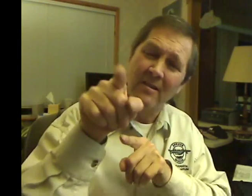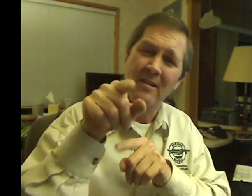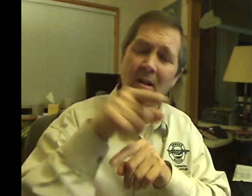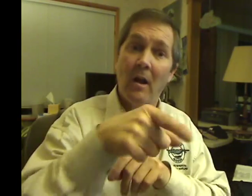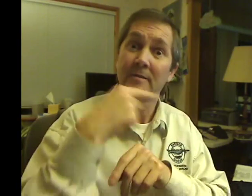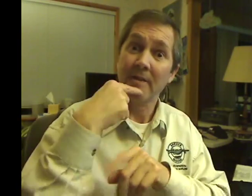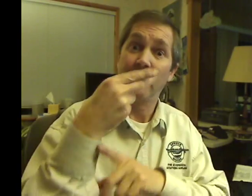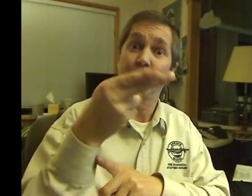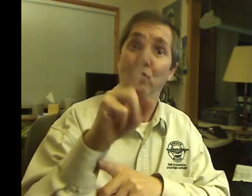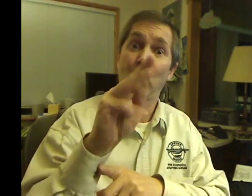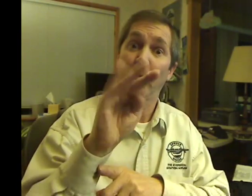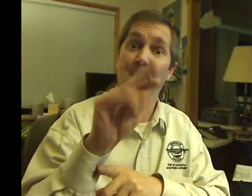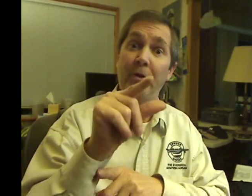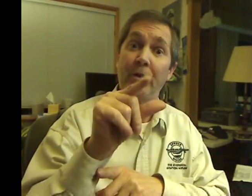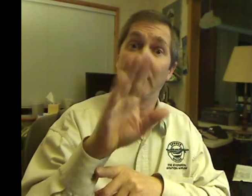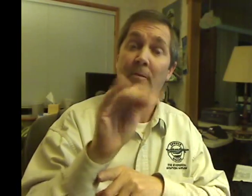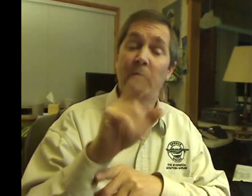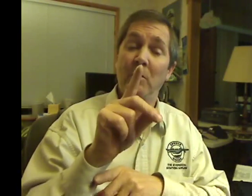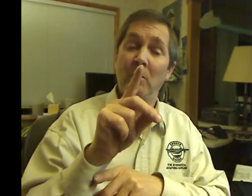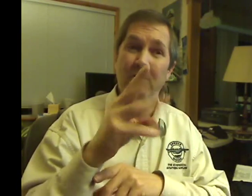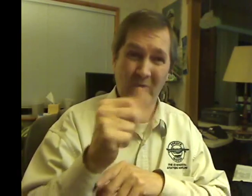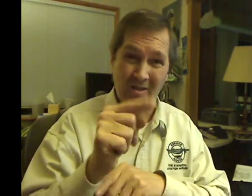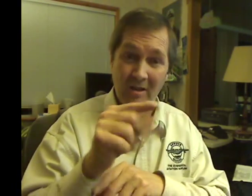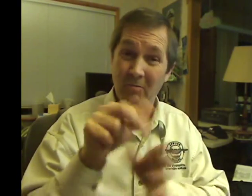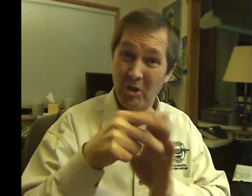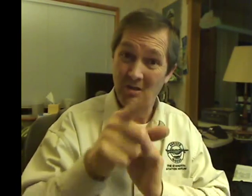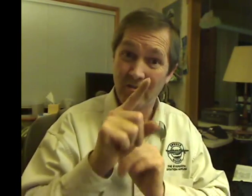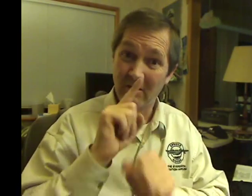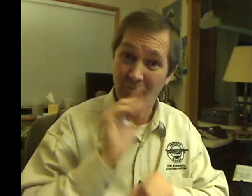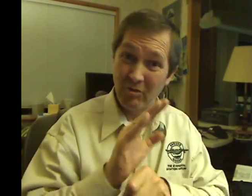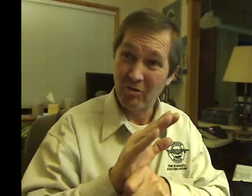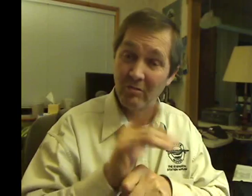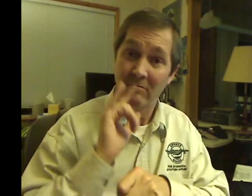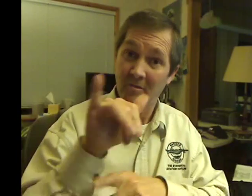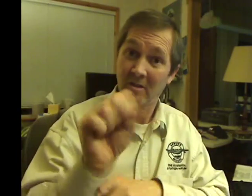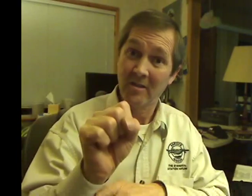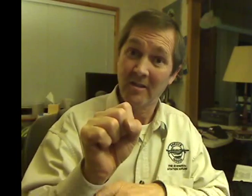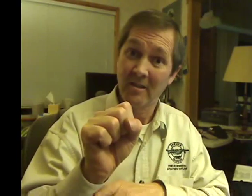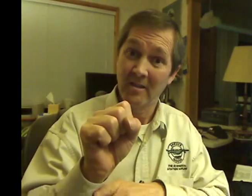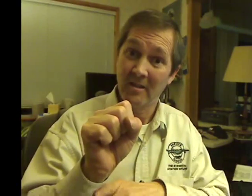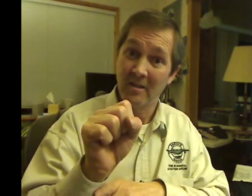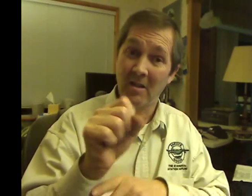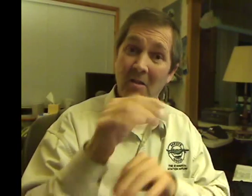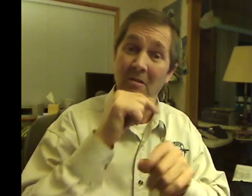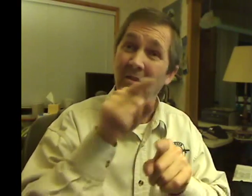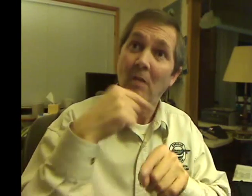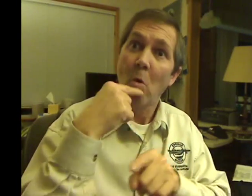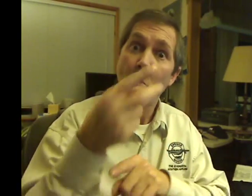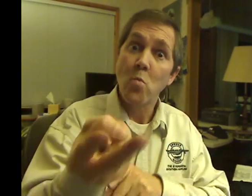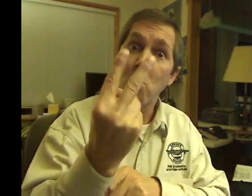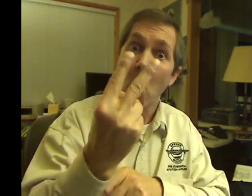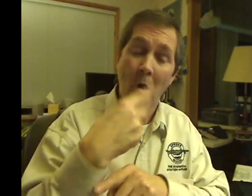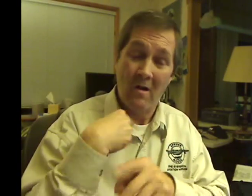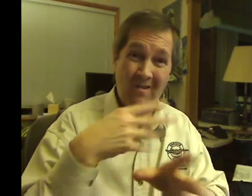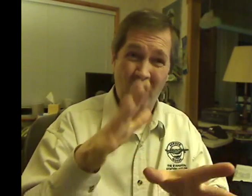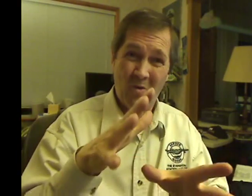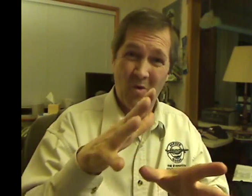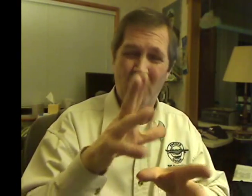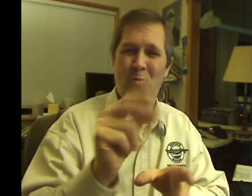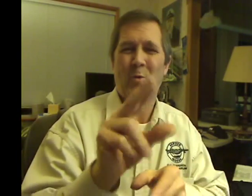The last time it erupted on any scale back in 1994, 1,000 people were killed. Jeremy McDermott, BBC